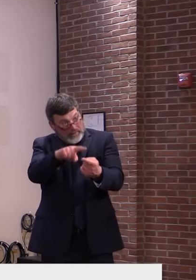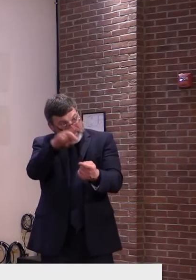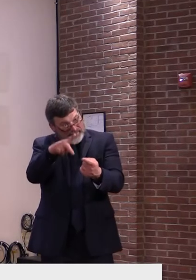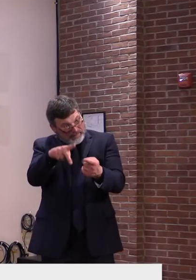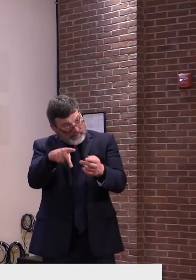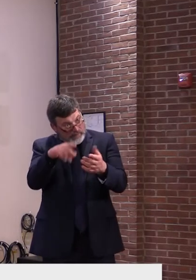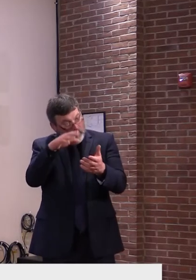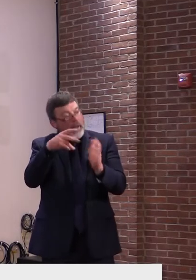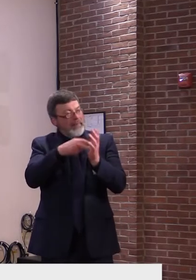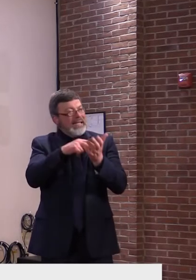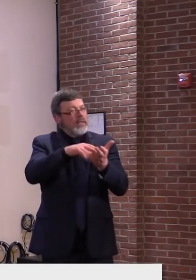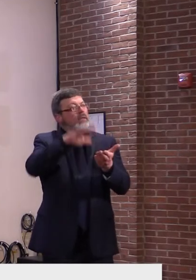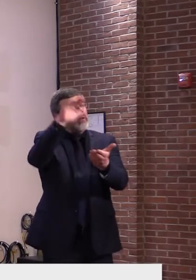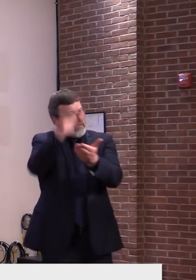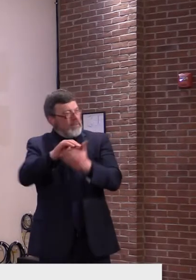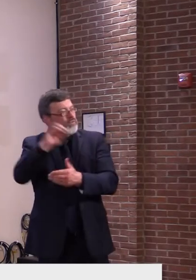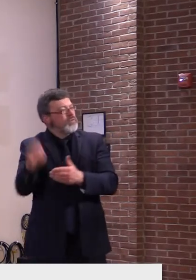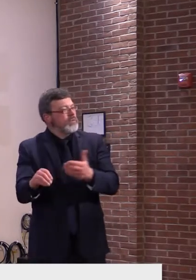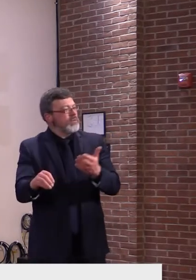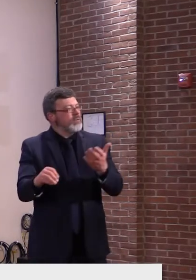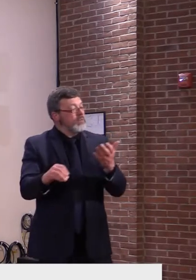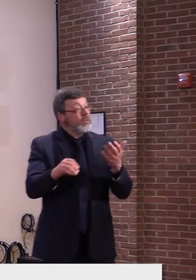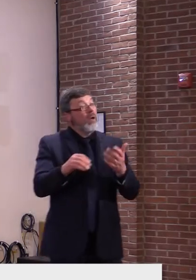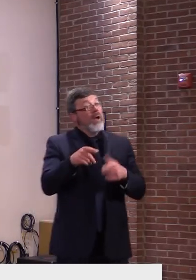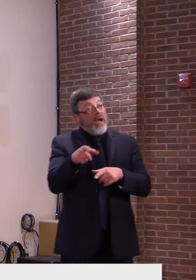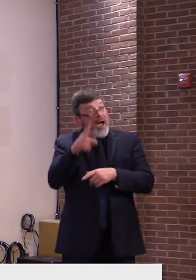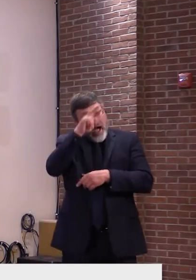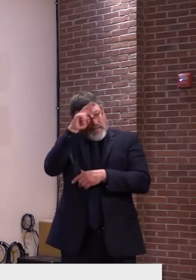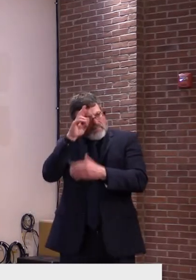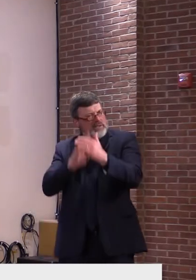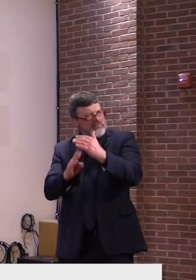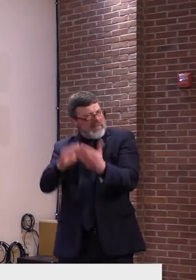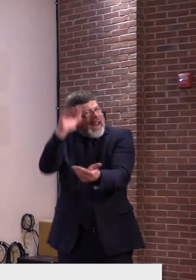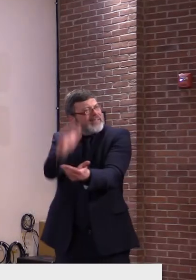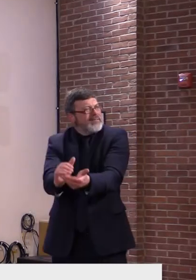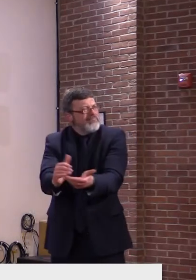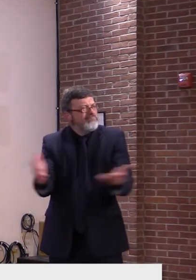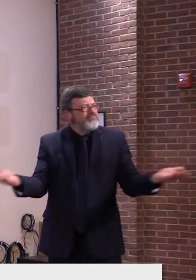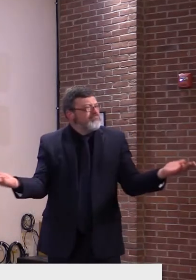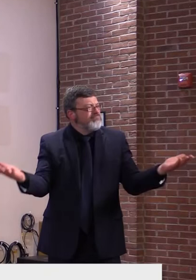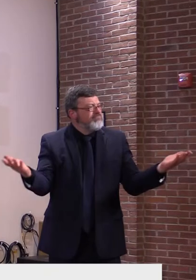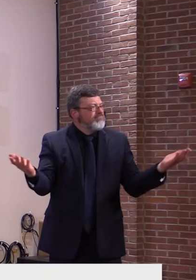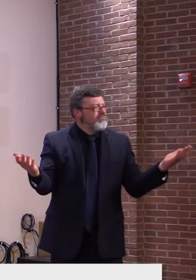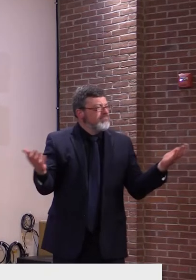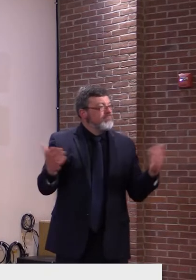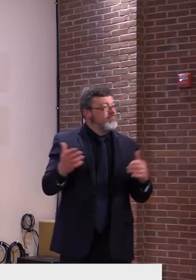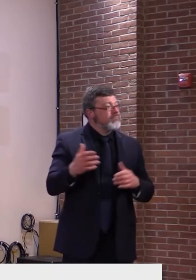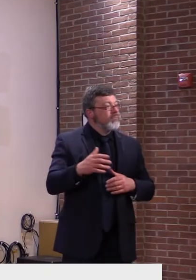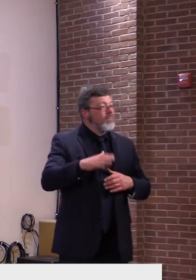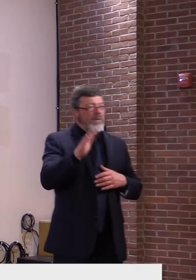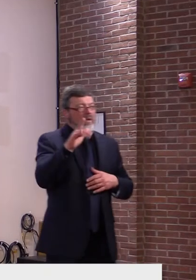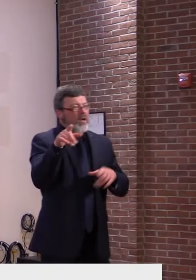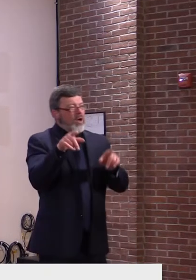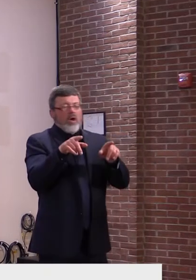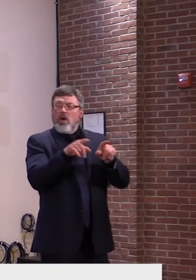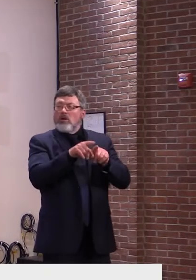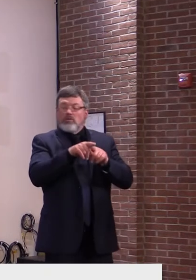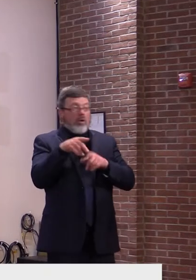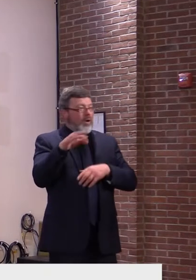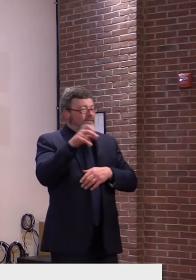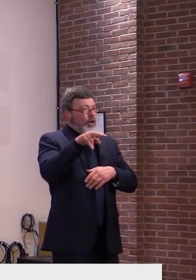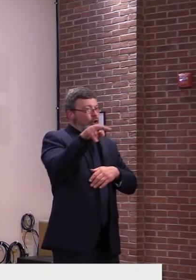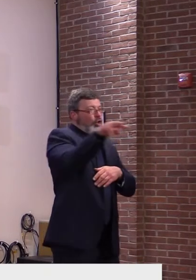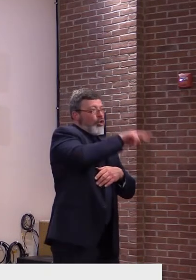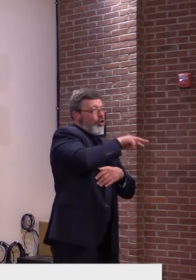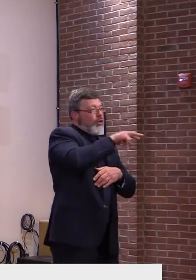being right. infected. And in addition, how do we calculate a rate anymore when